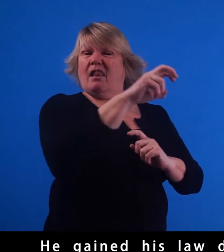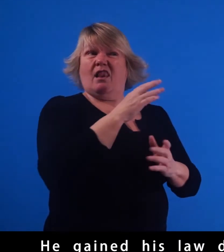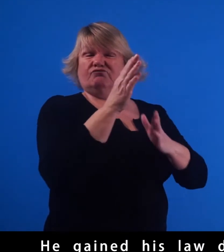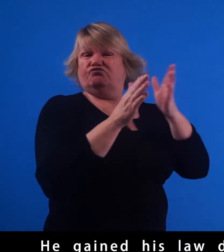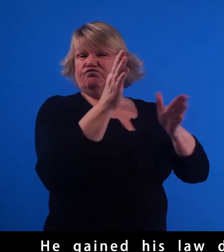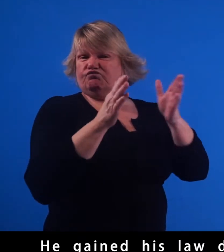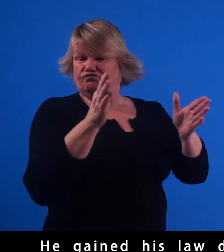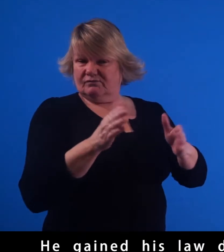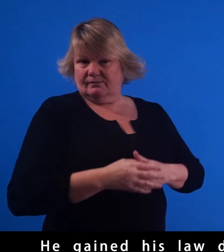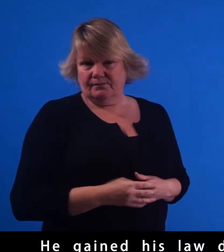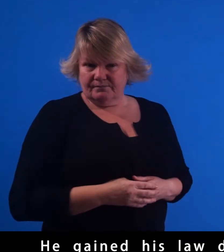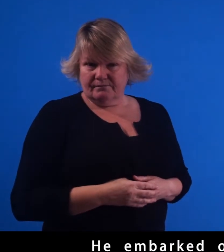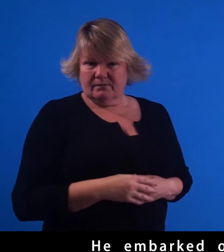travelling.